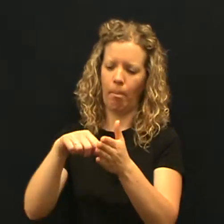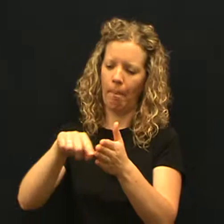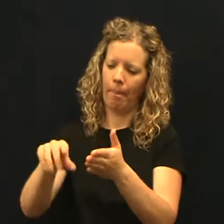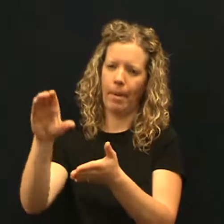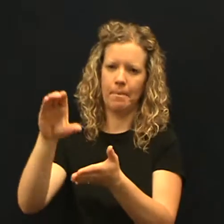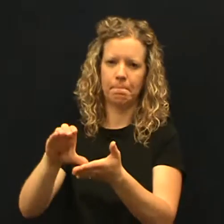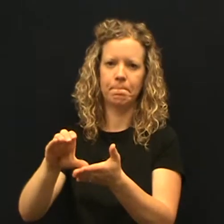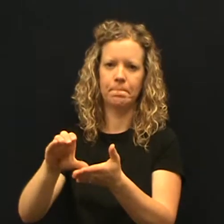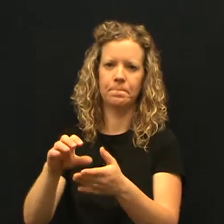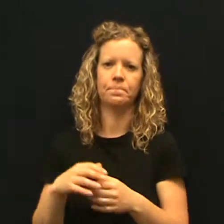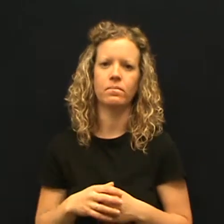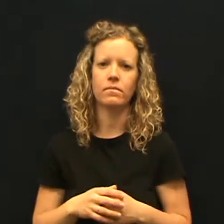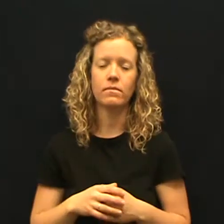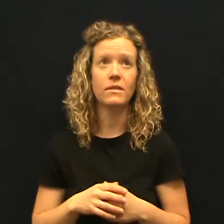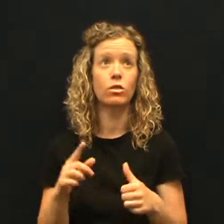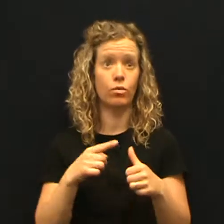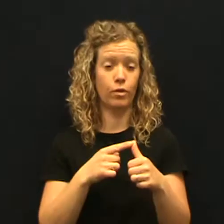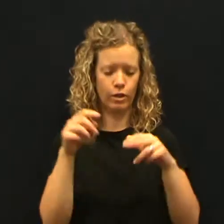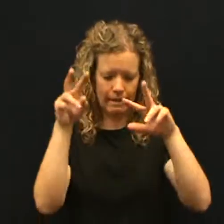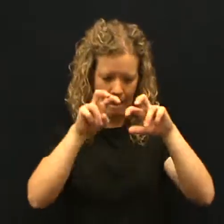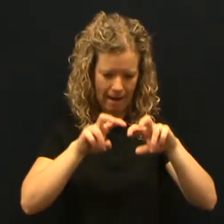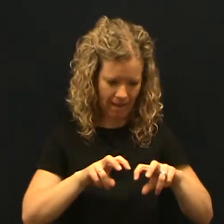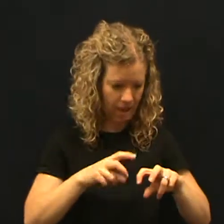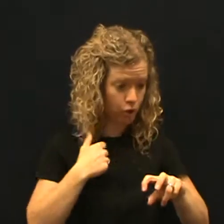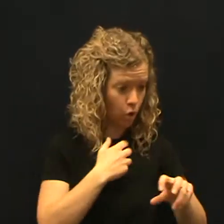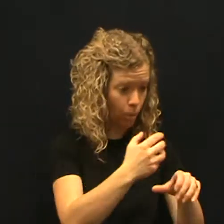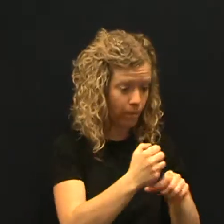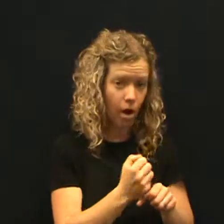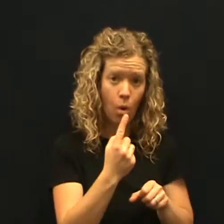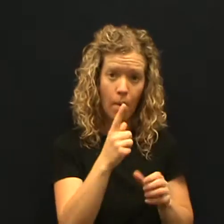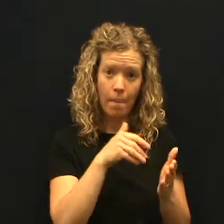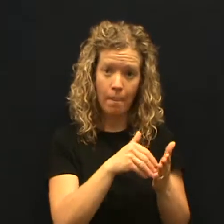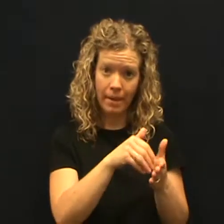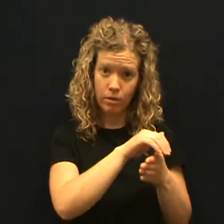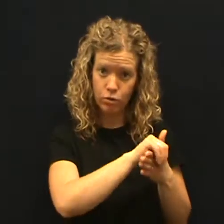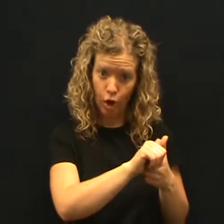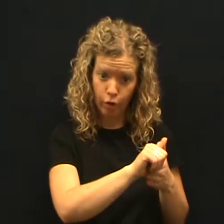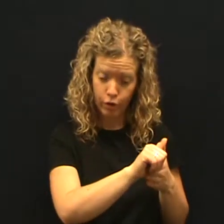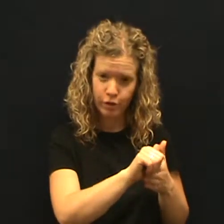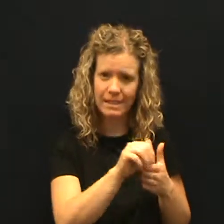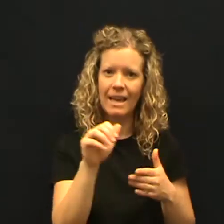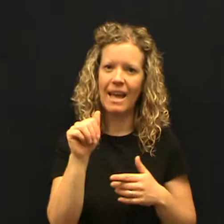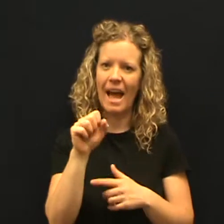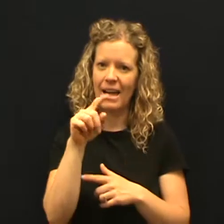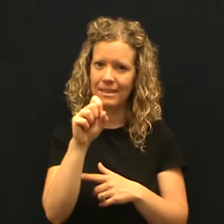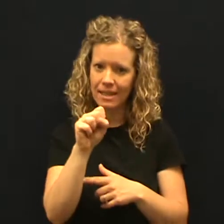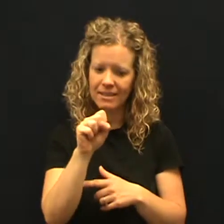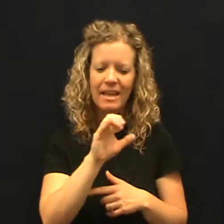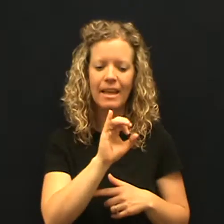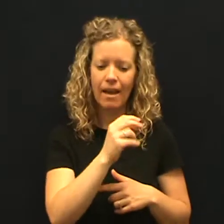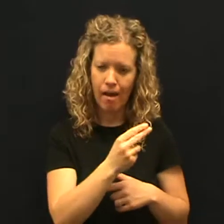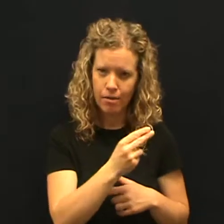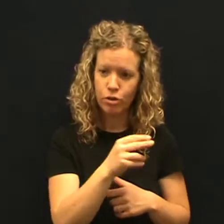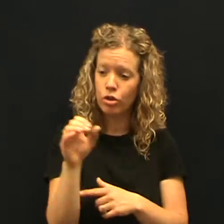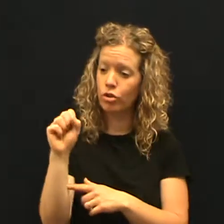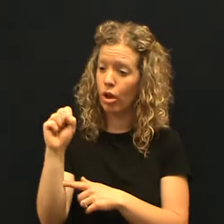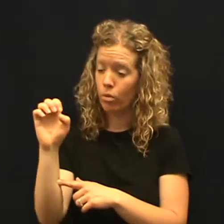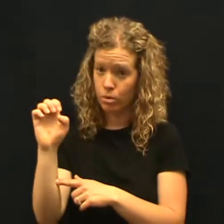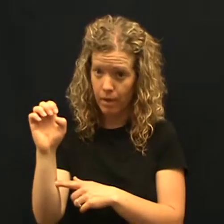So analyze it. We got $1 million on the asset side. It's cash. On the stockholders' equity side, the par